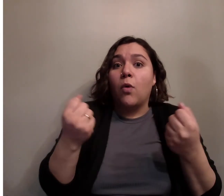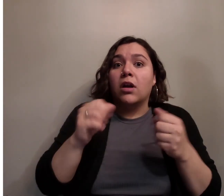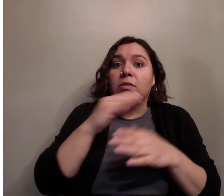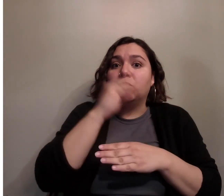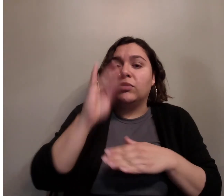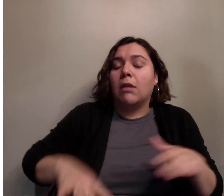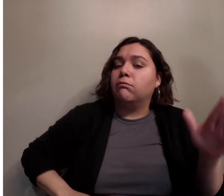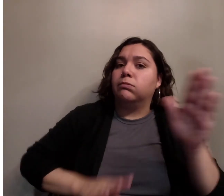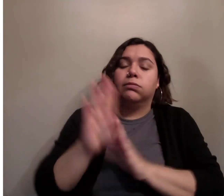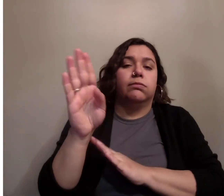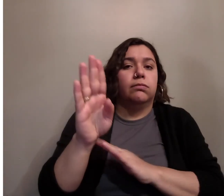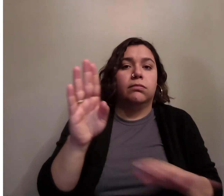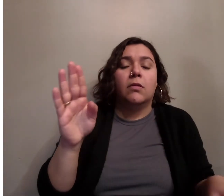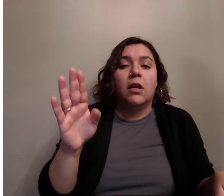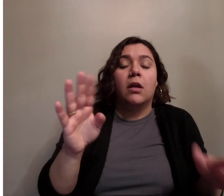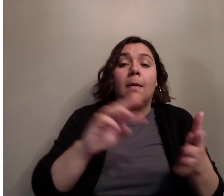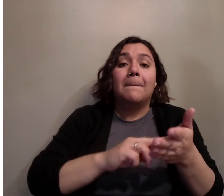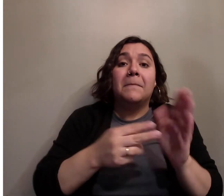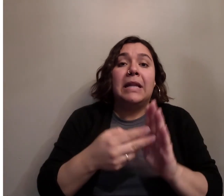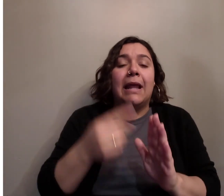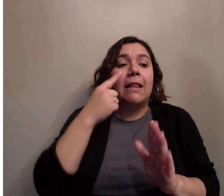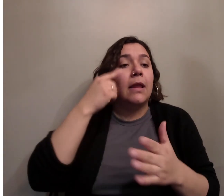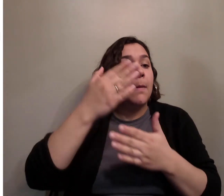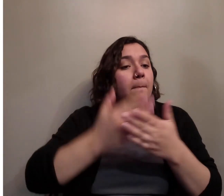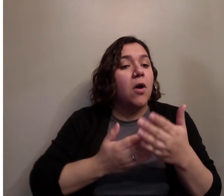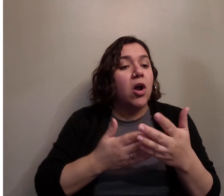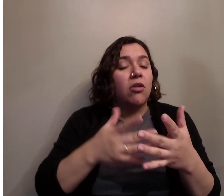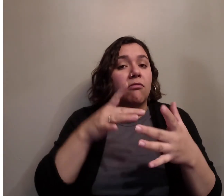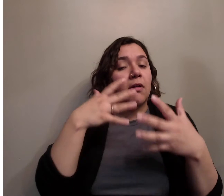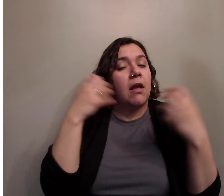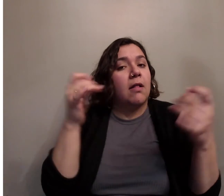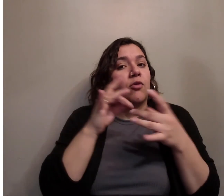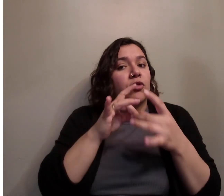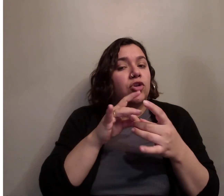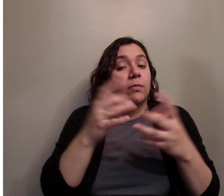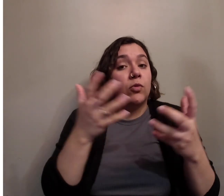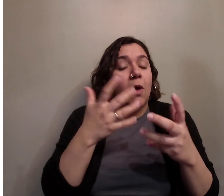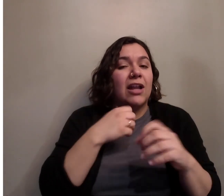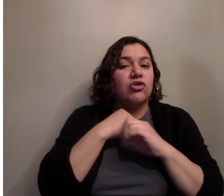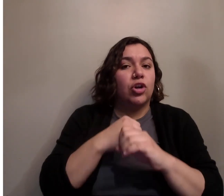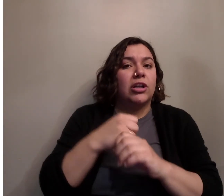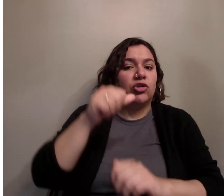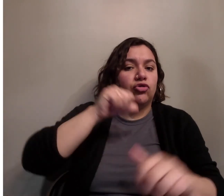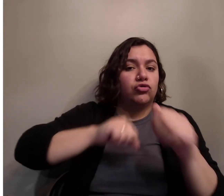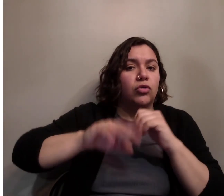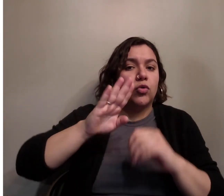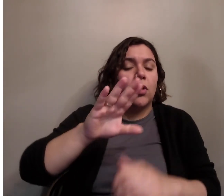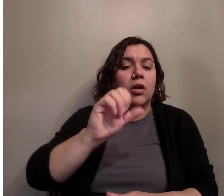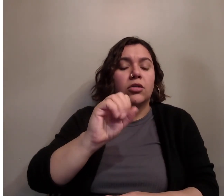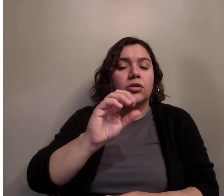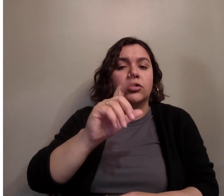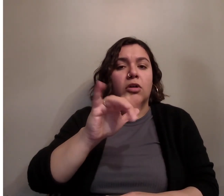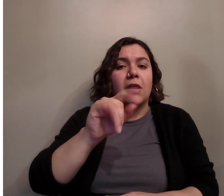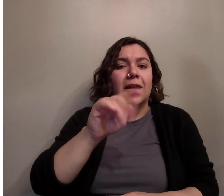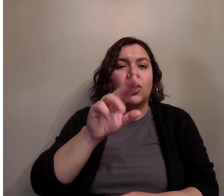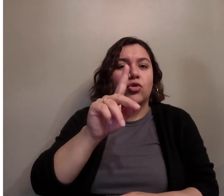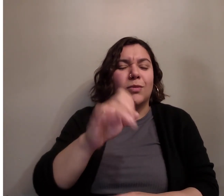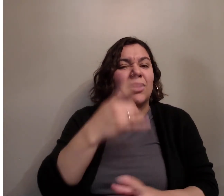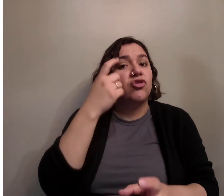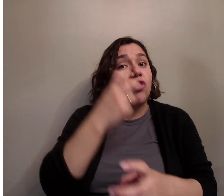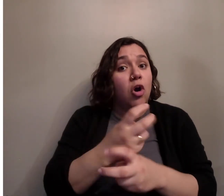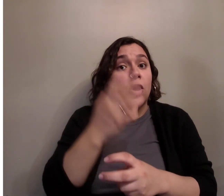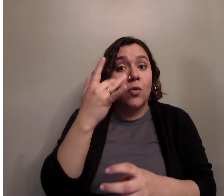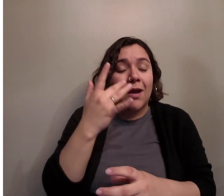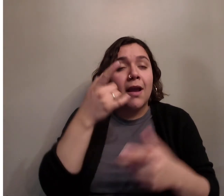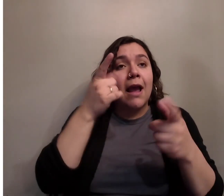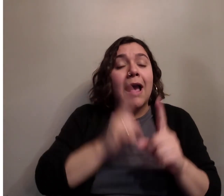divorce rate went through the roof. So, I think that part of the health of relationship is guarding each other's solitude. Right. And it's